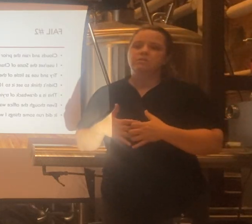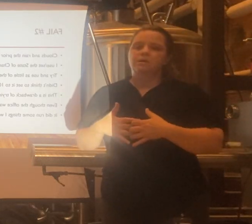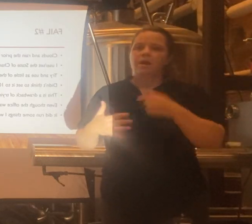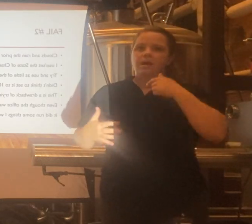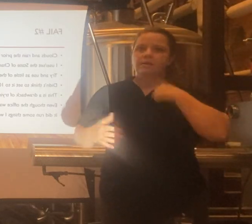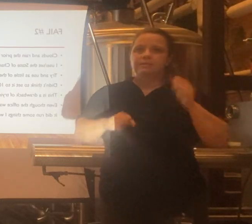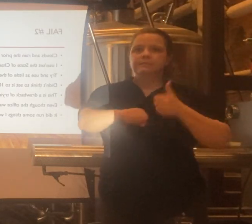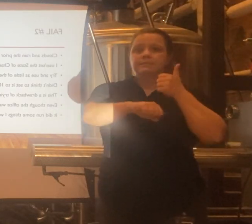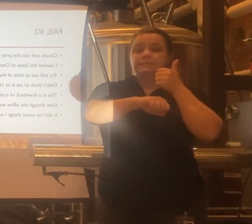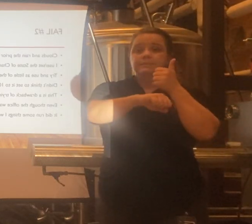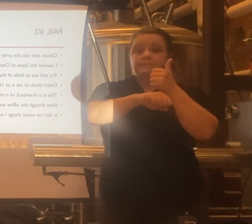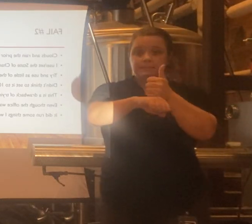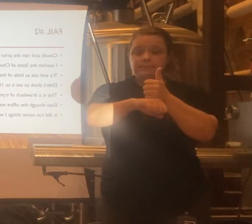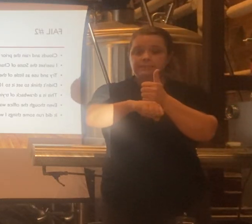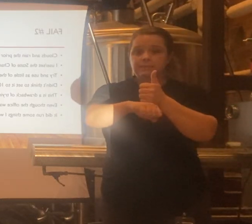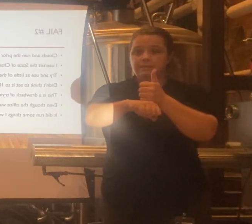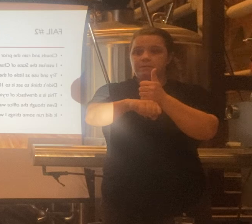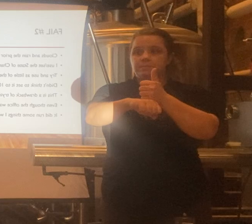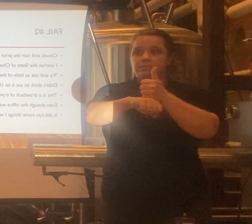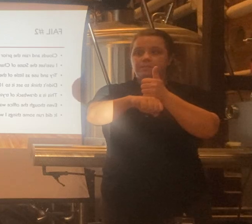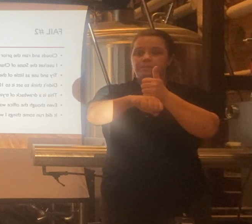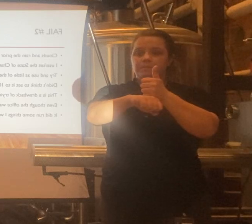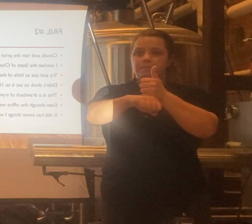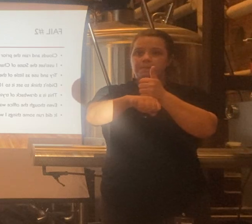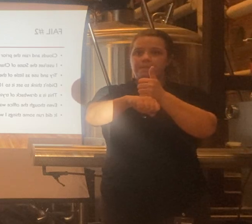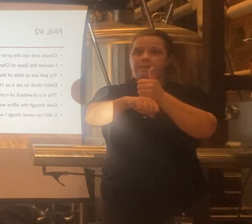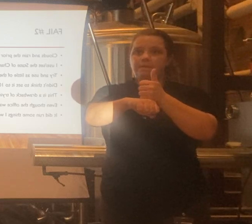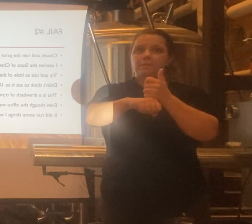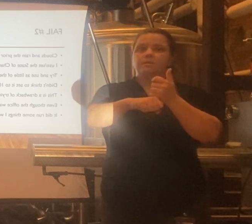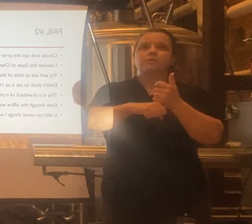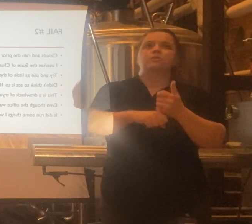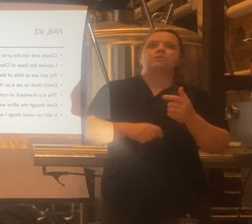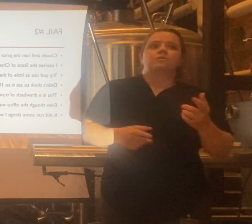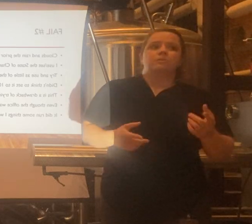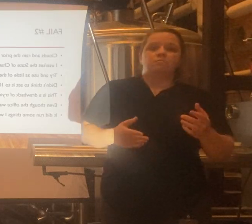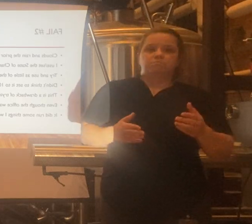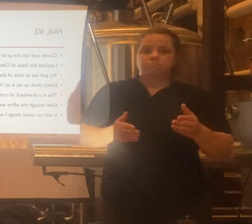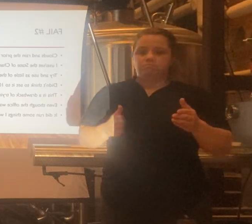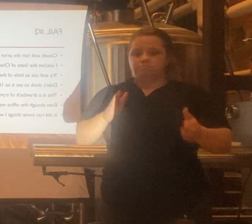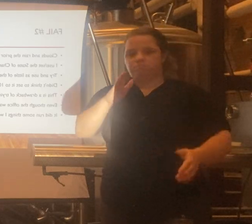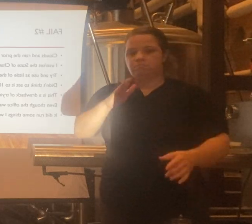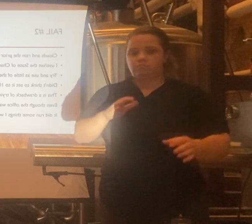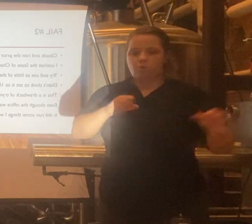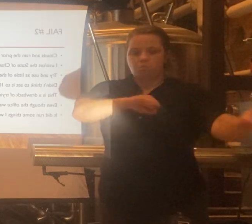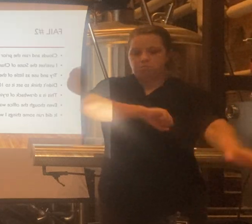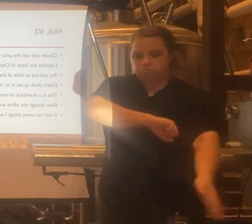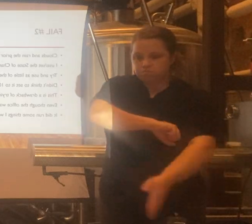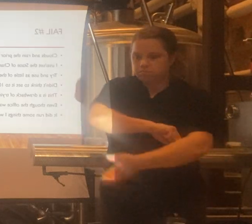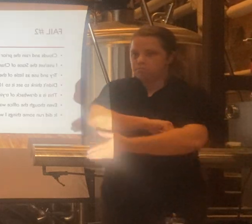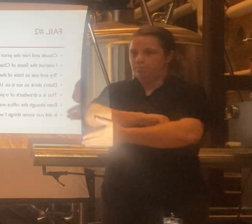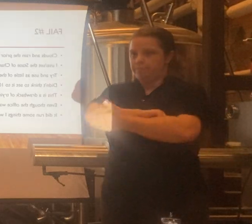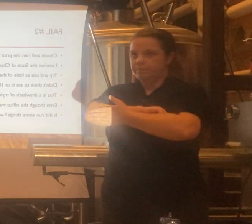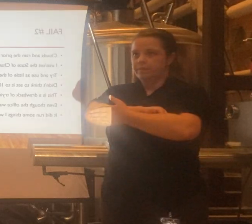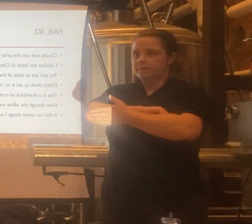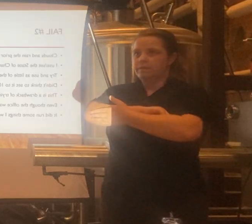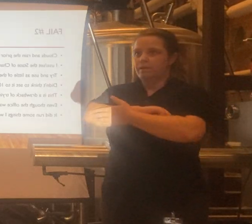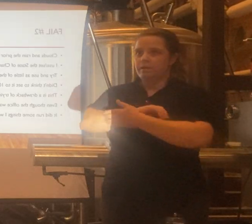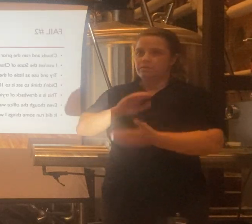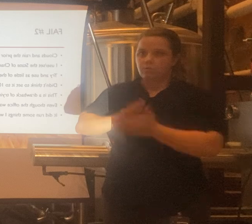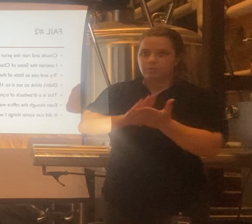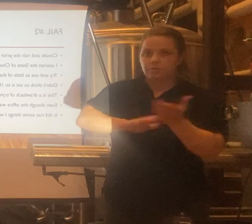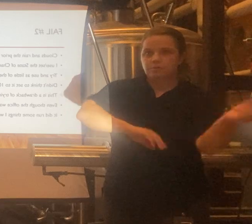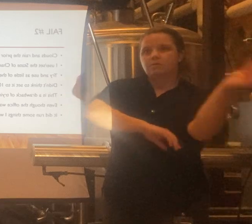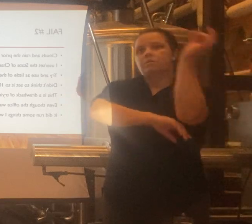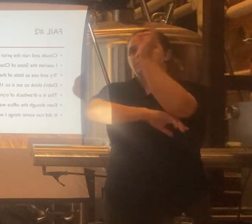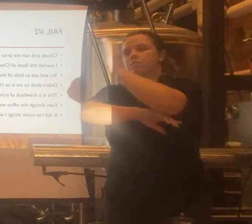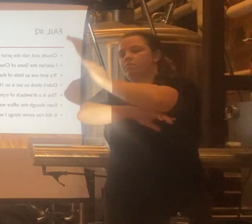that you can drain it, and then during the day you charge it back up, and then at night charge it back down. And so you do this cycle in